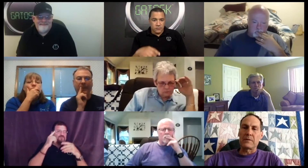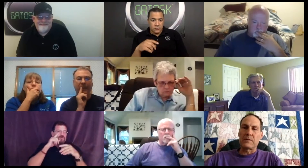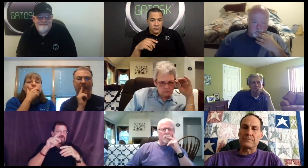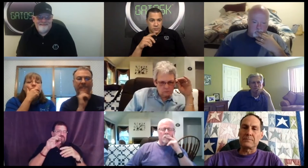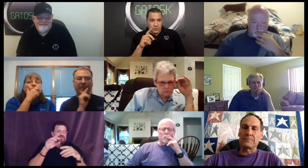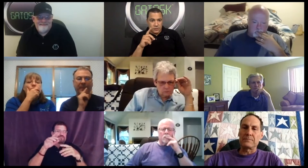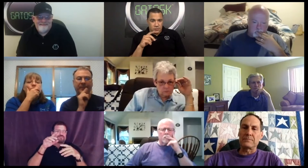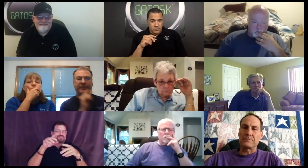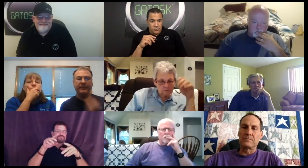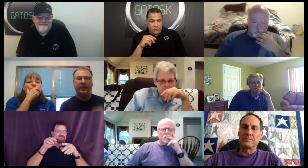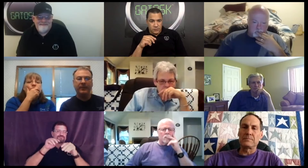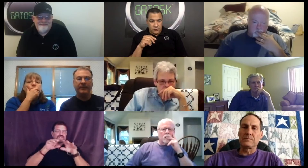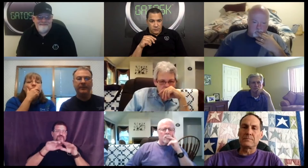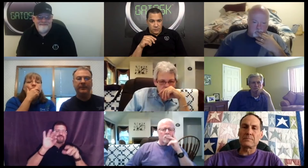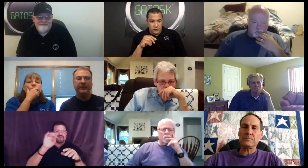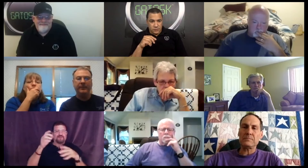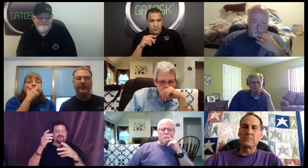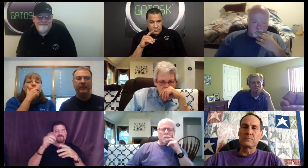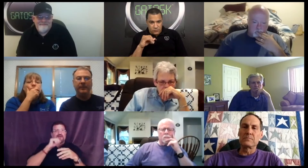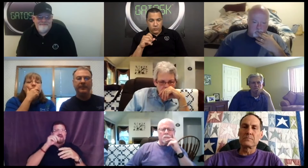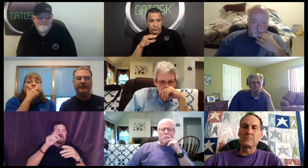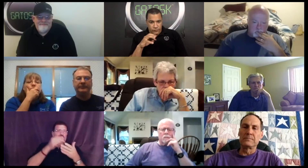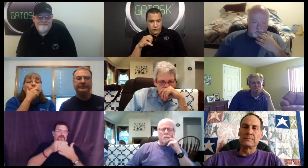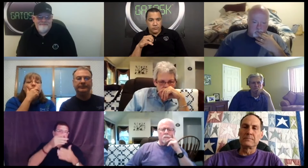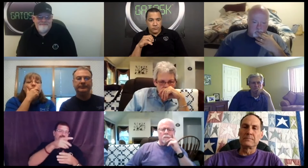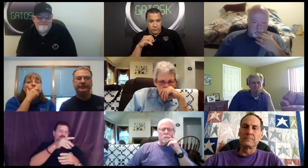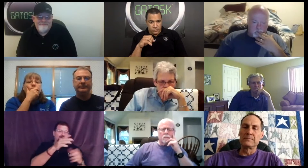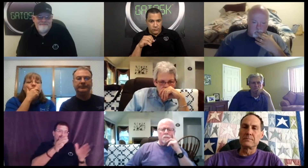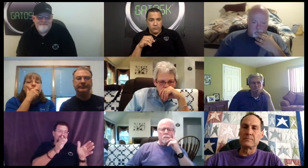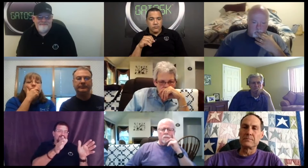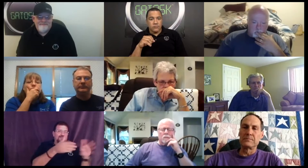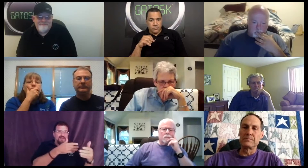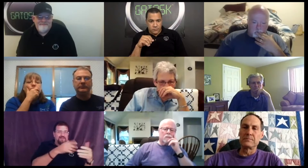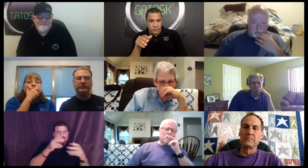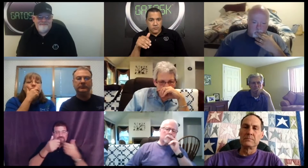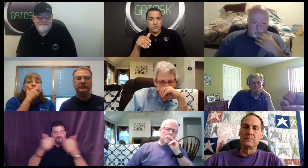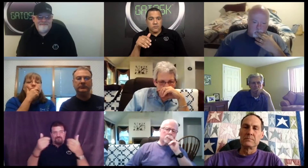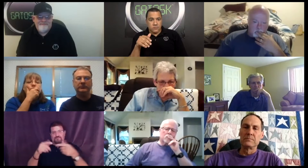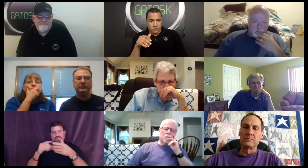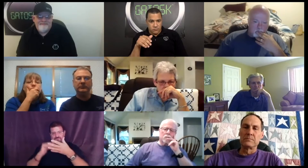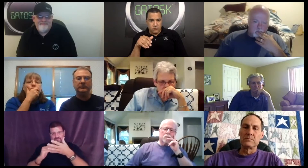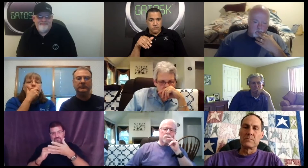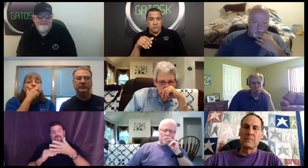have the $5 distributor fee without having to buy the package?